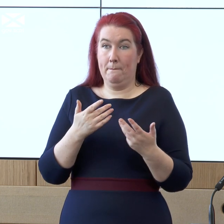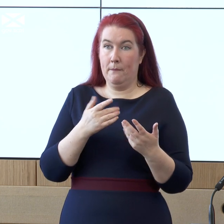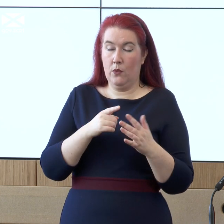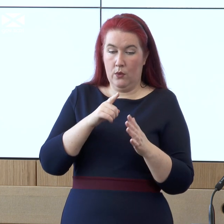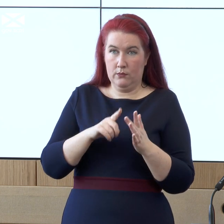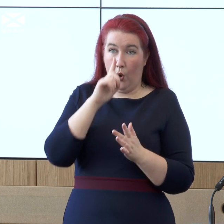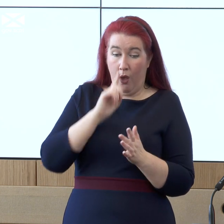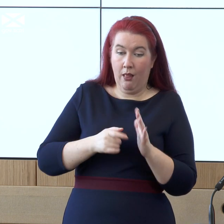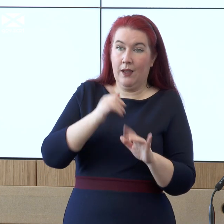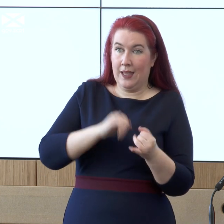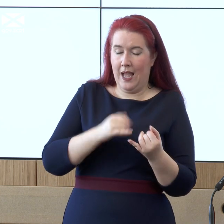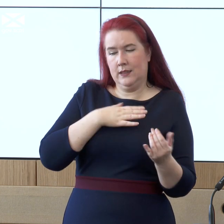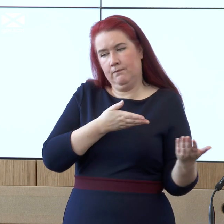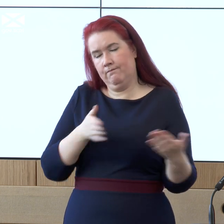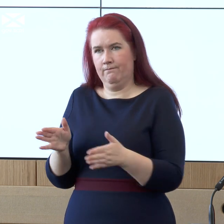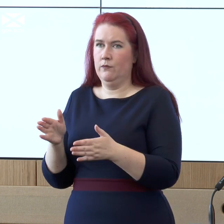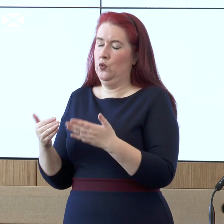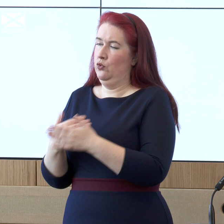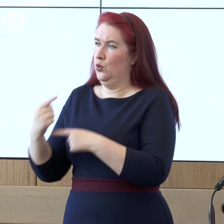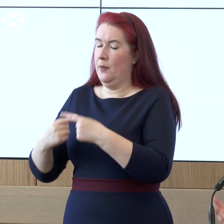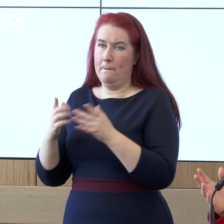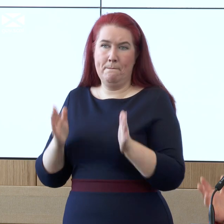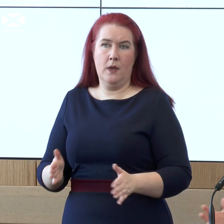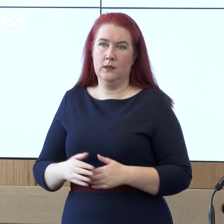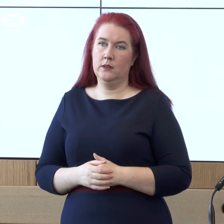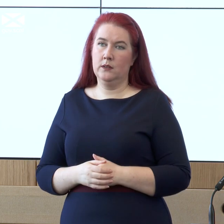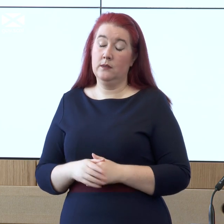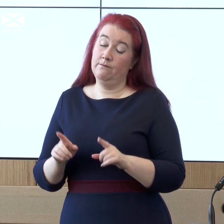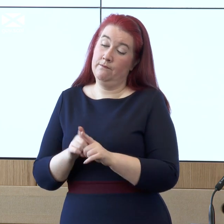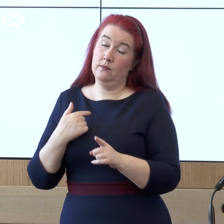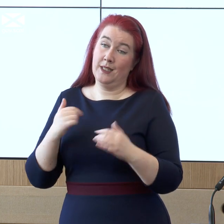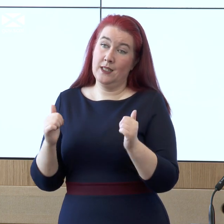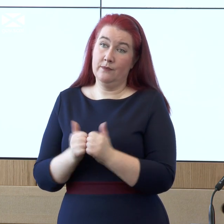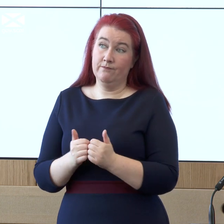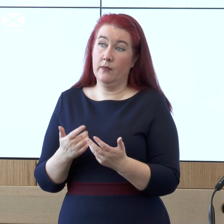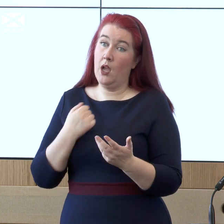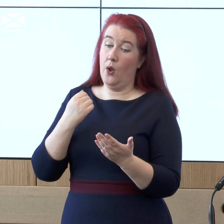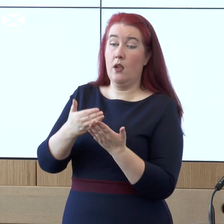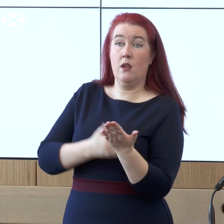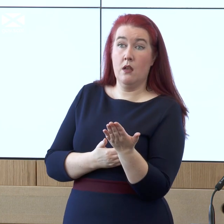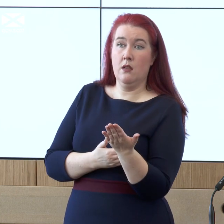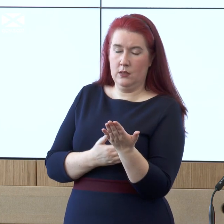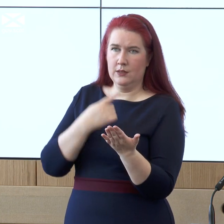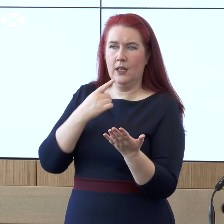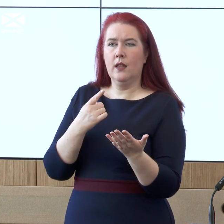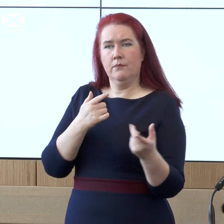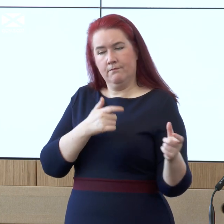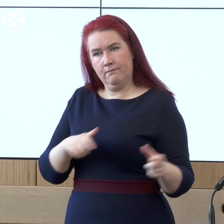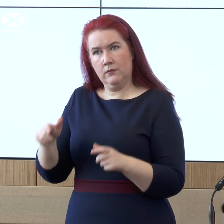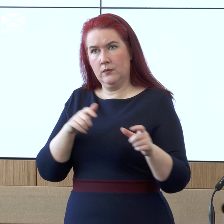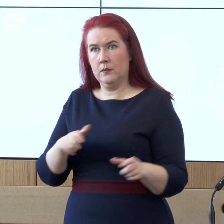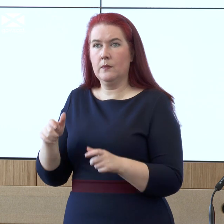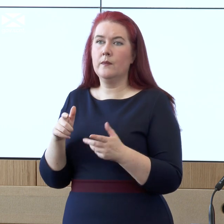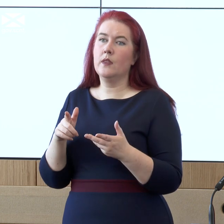not be clearer. As part of that, we must accept, as our cooperation agreement already does, that the continued unlimited recovery